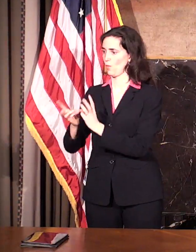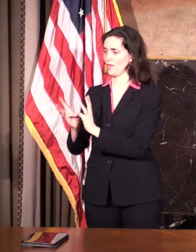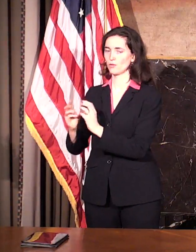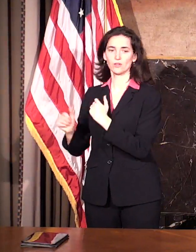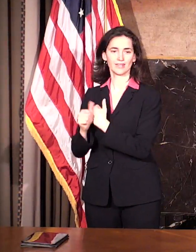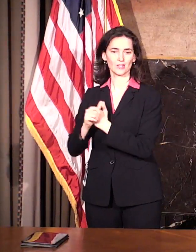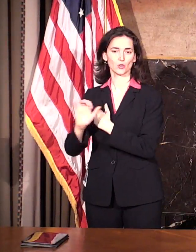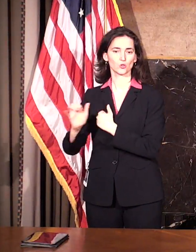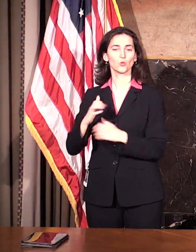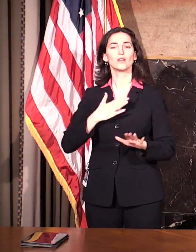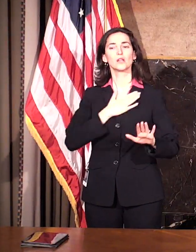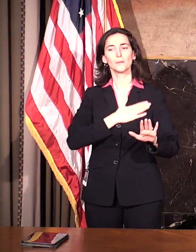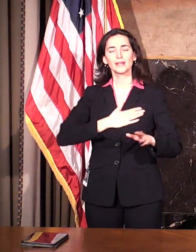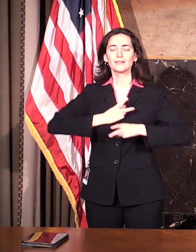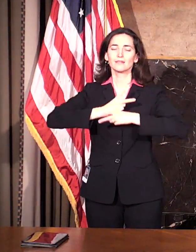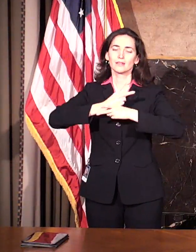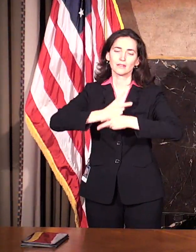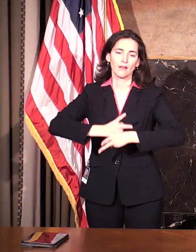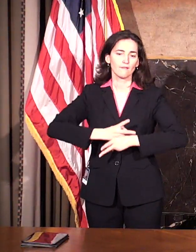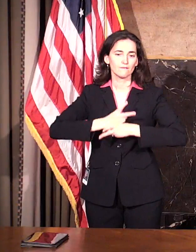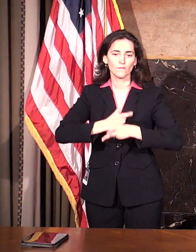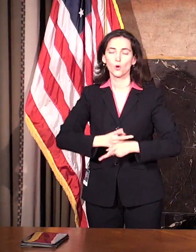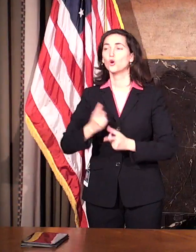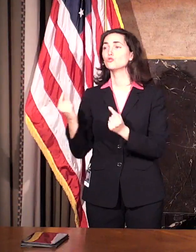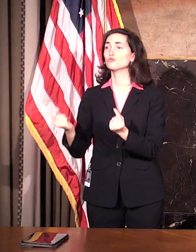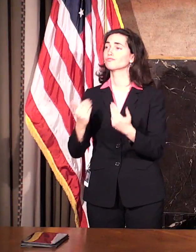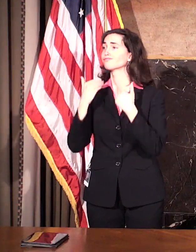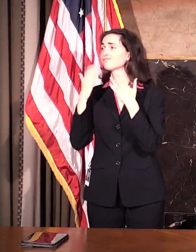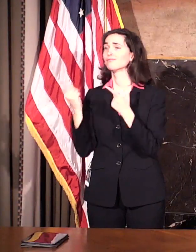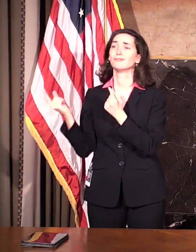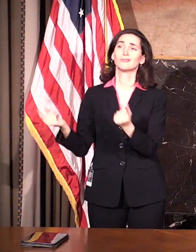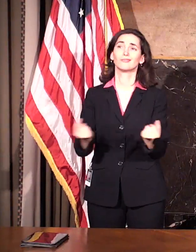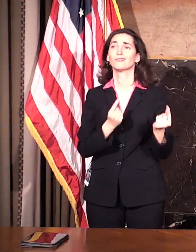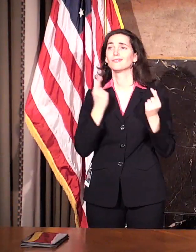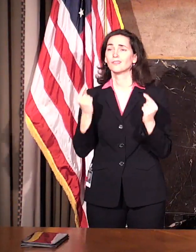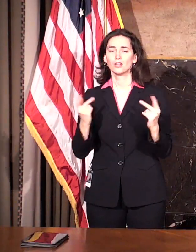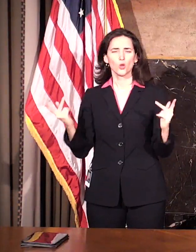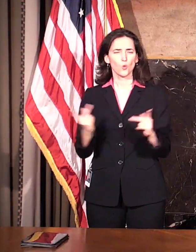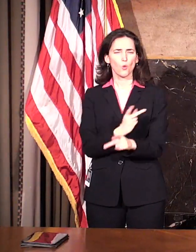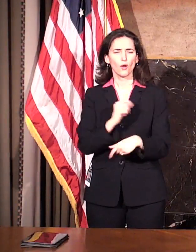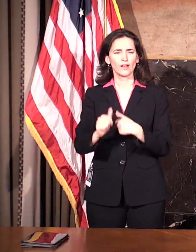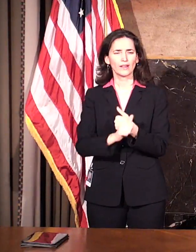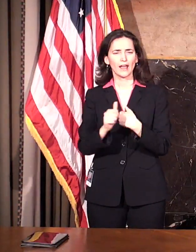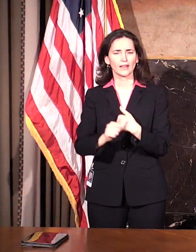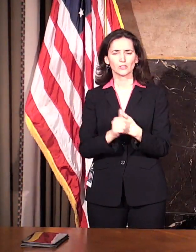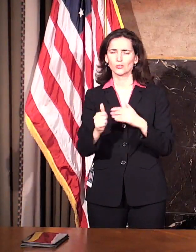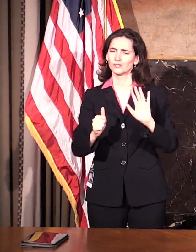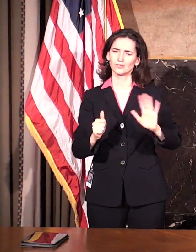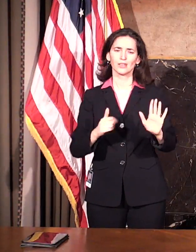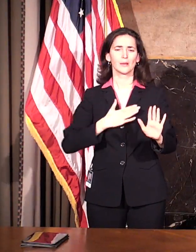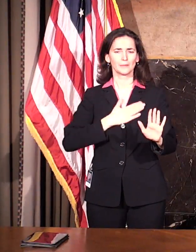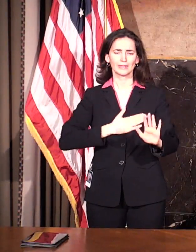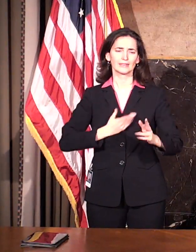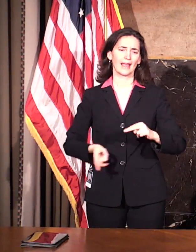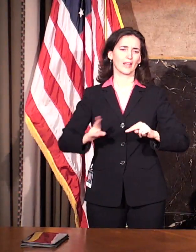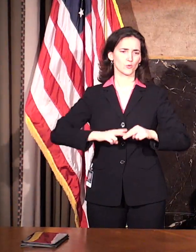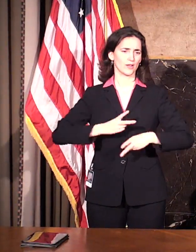well. Please don't do anything to increase the risk of what already is an unfortunate situation. Thank you.